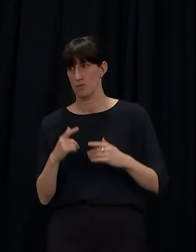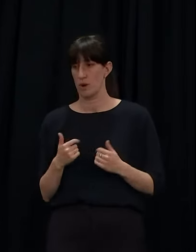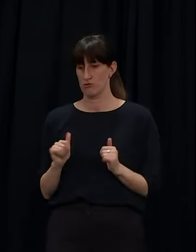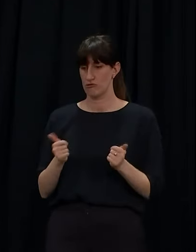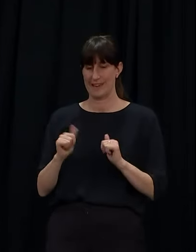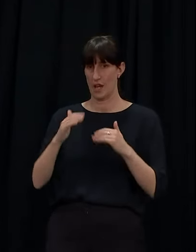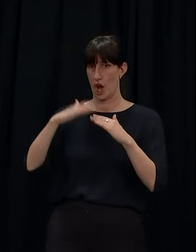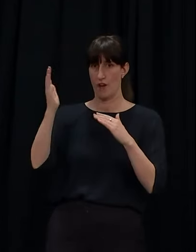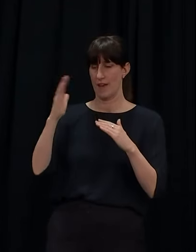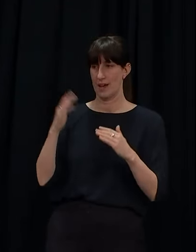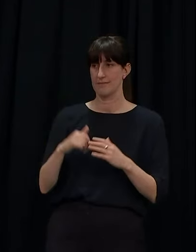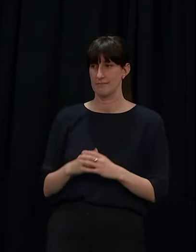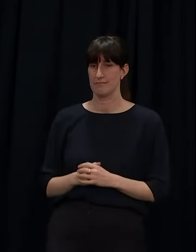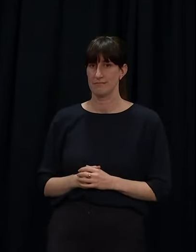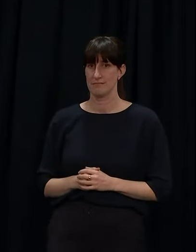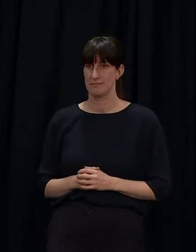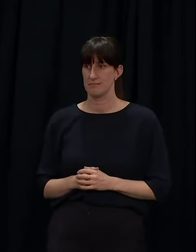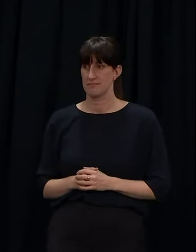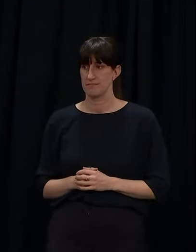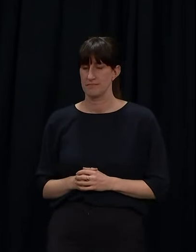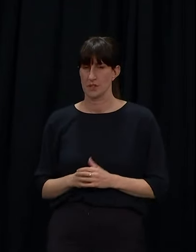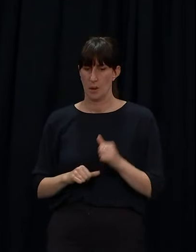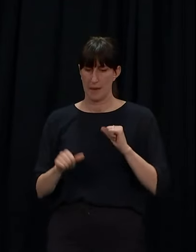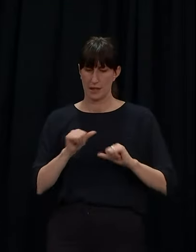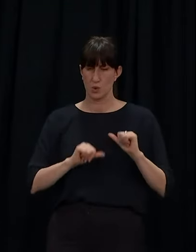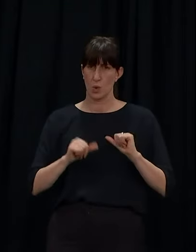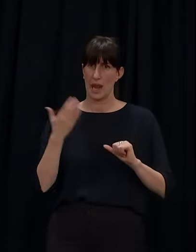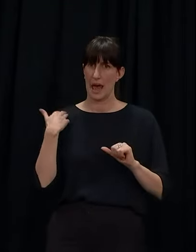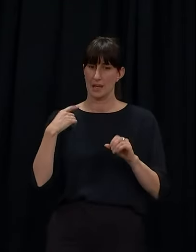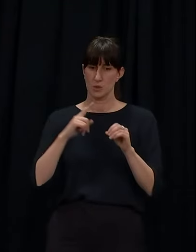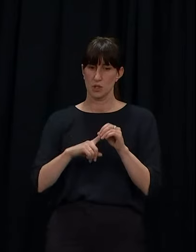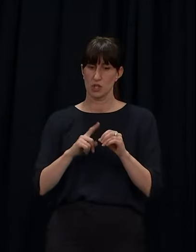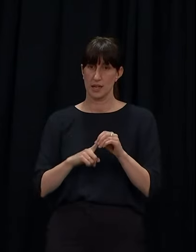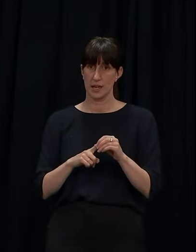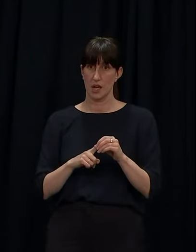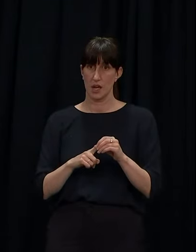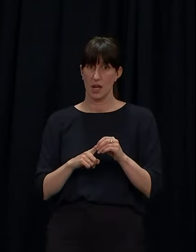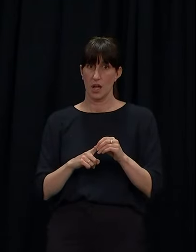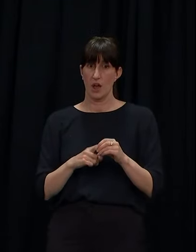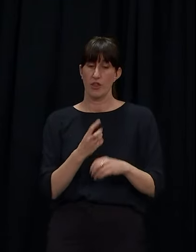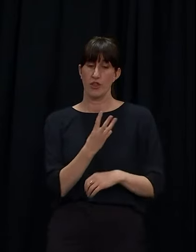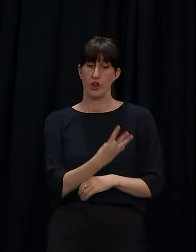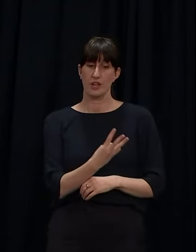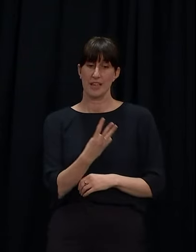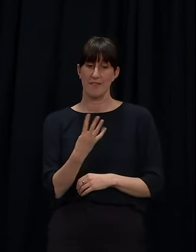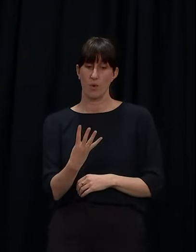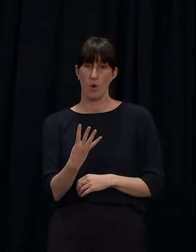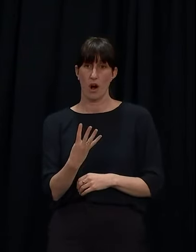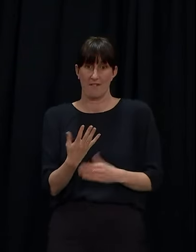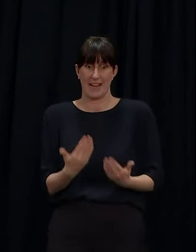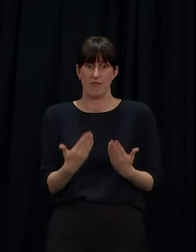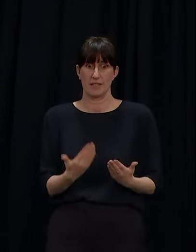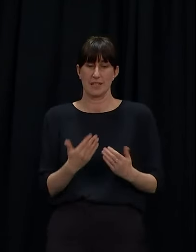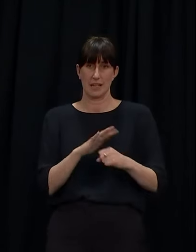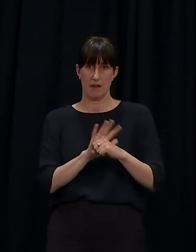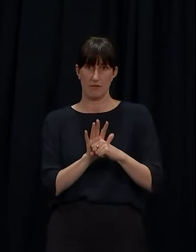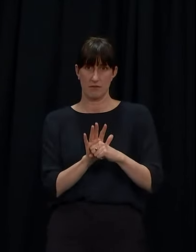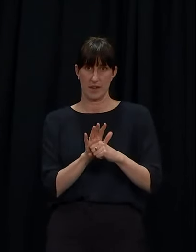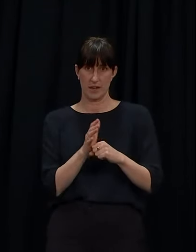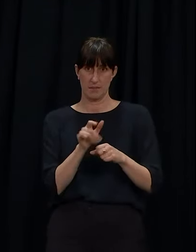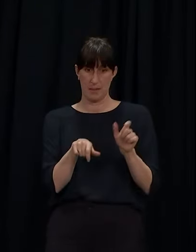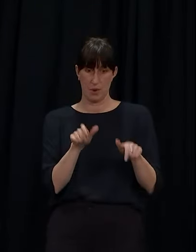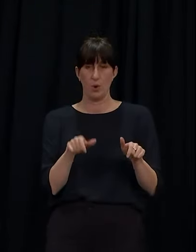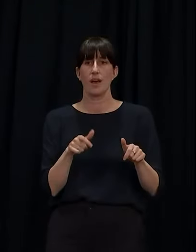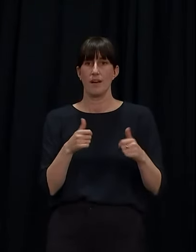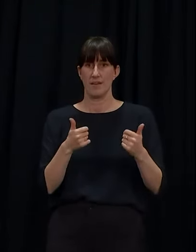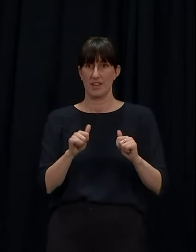last question. We've had 34 have had their first vaccination, 10 on their second. So just another follow-on. No, I am